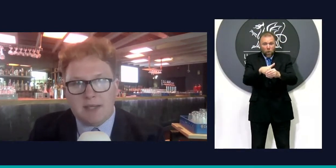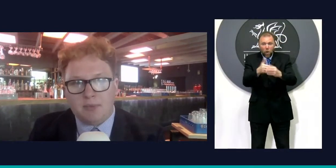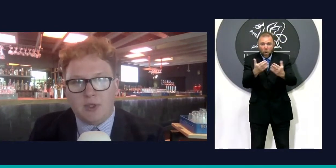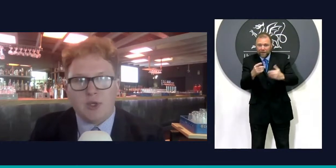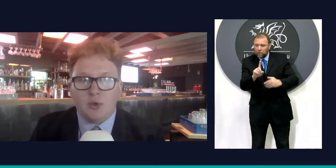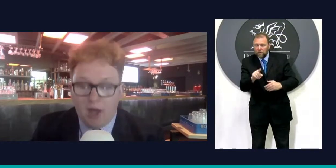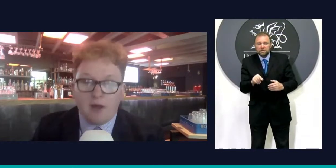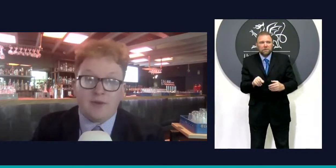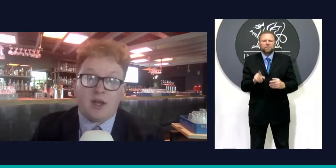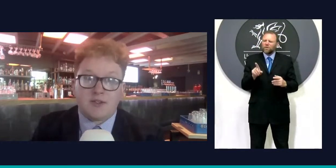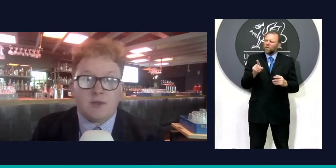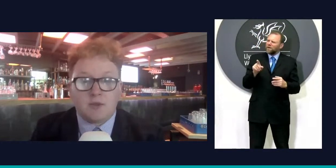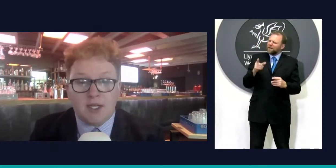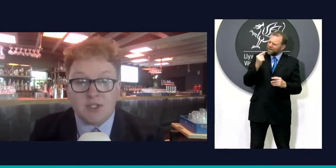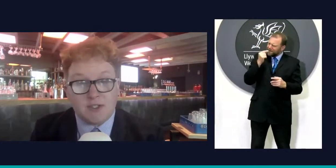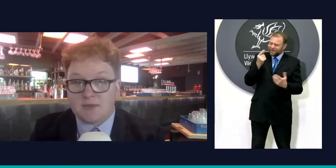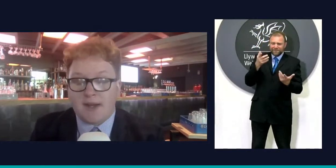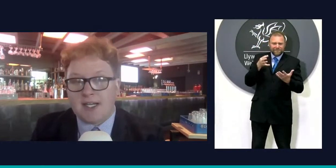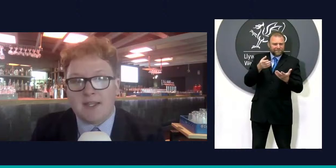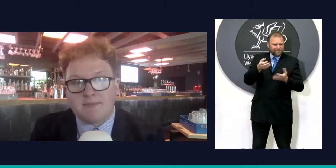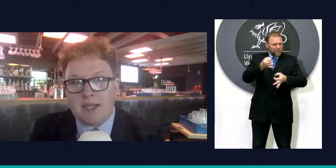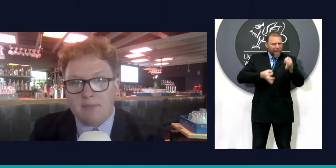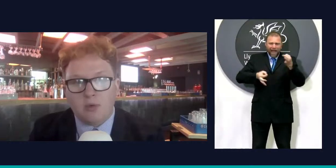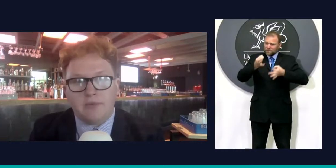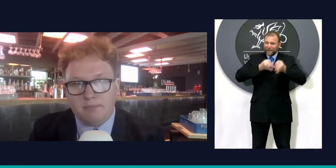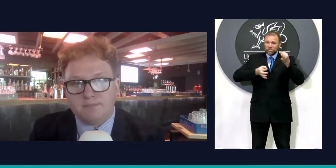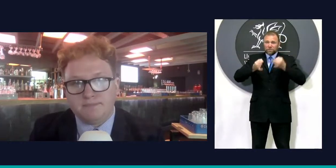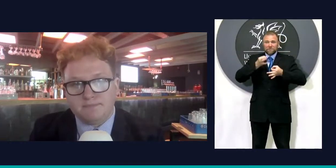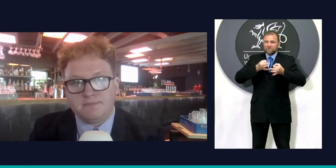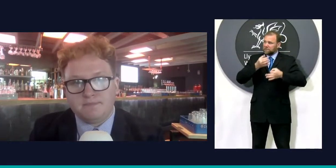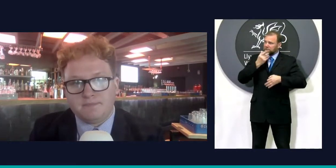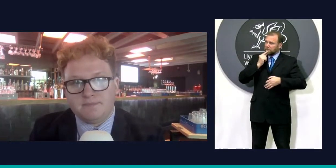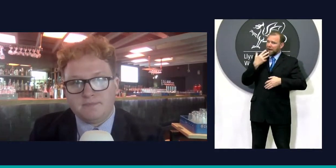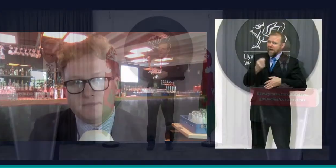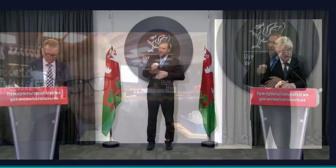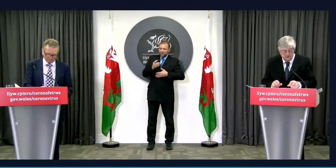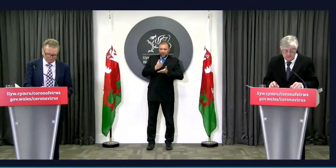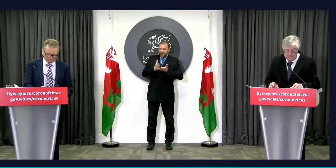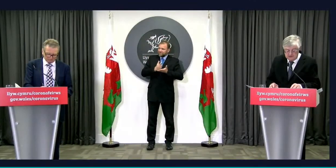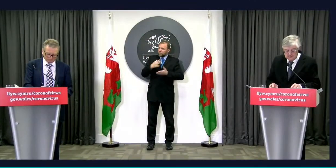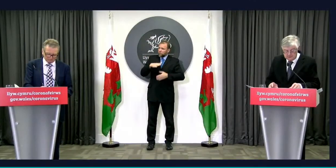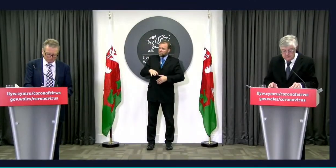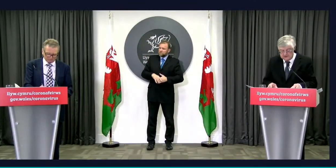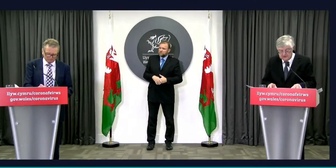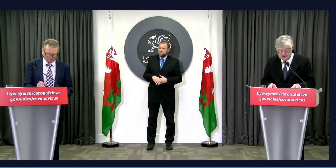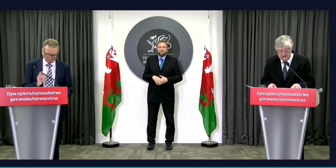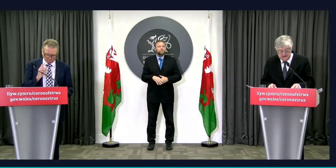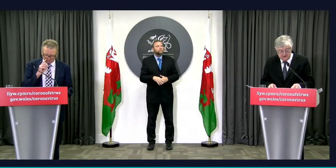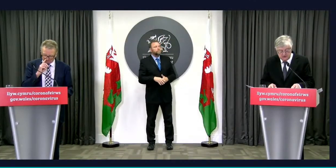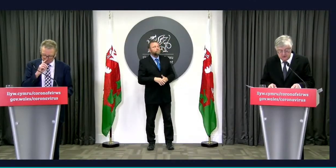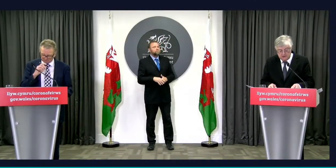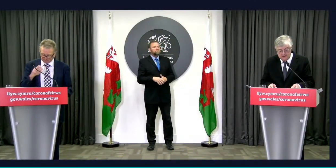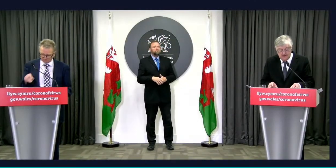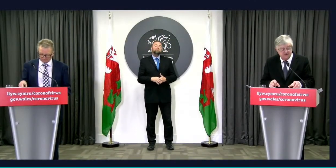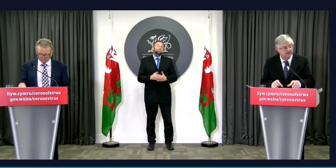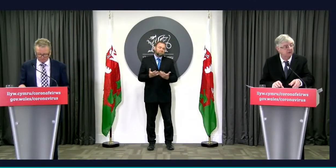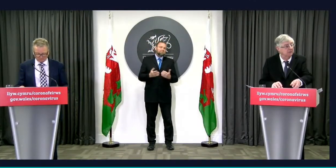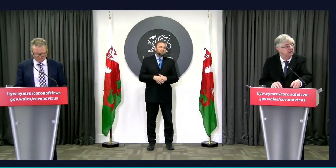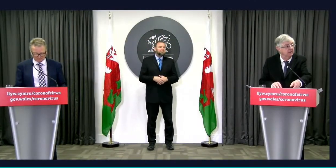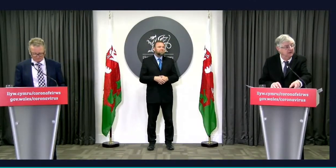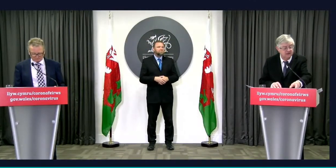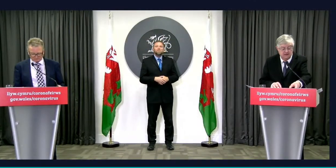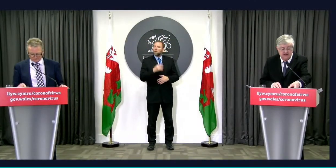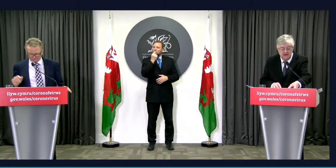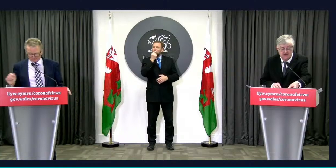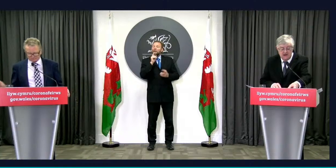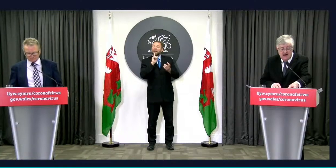say to people who have asked those questions? Because frankly, there's many more of them. Well, the answer to people who ask those questions is that we can answer some of